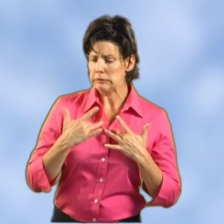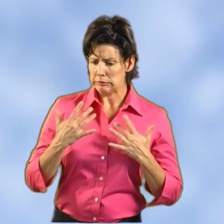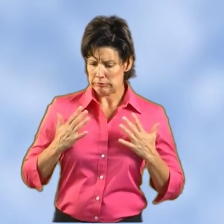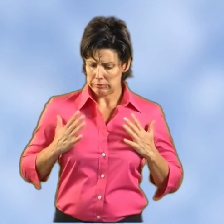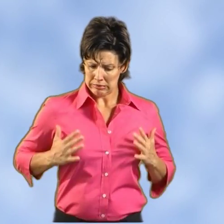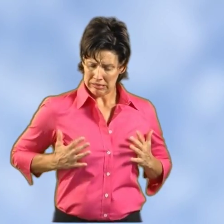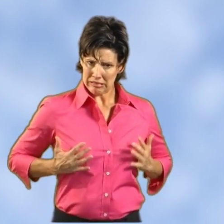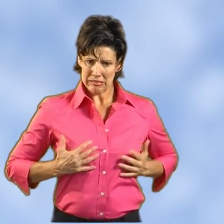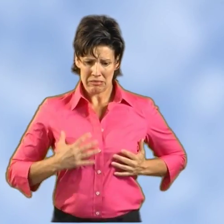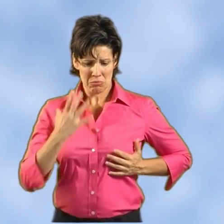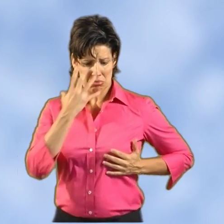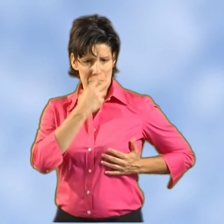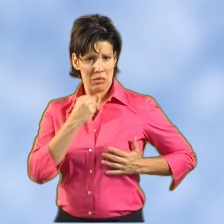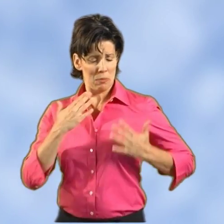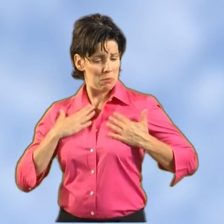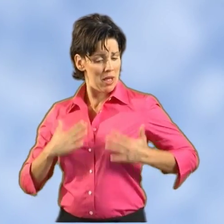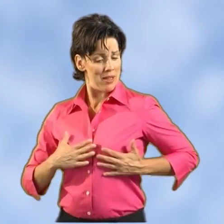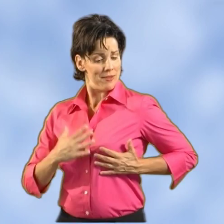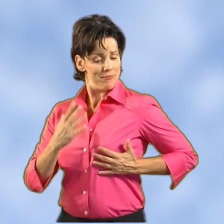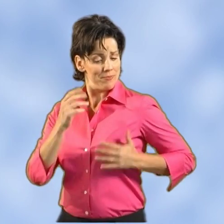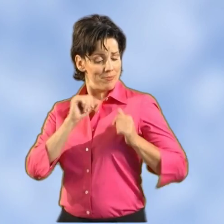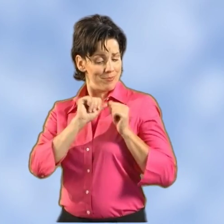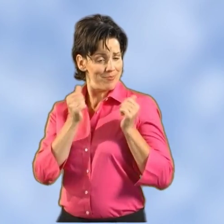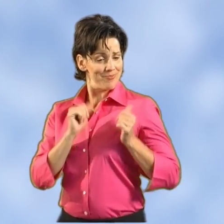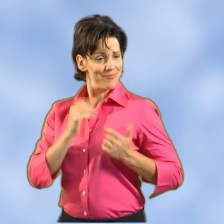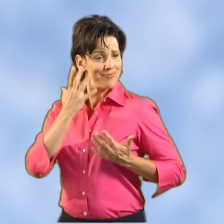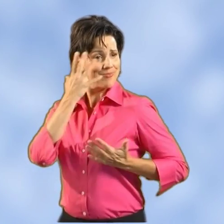have concerns about body image.